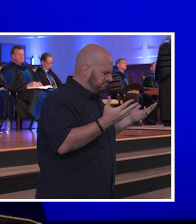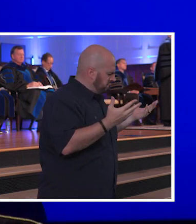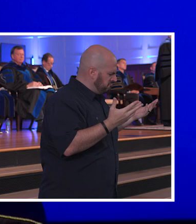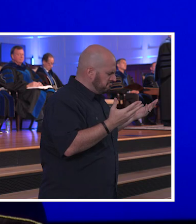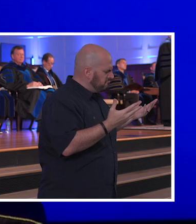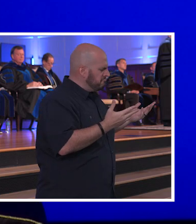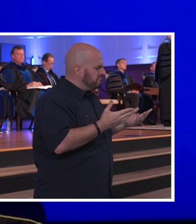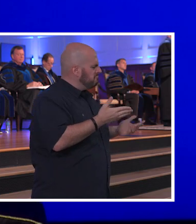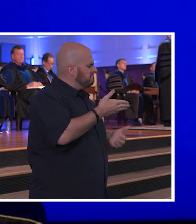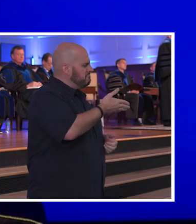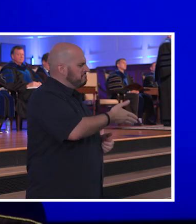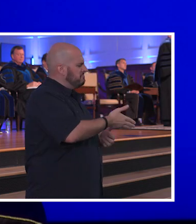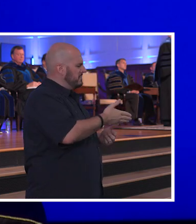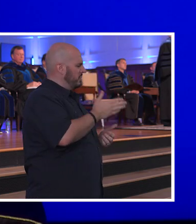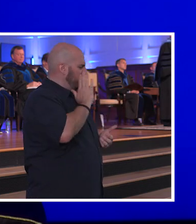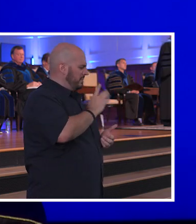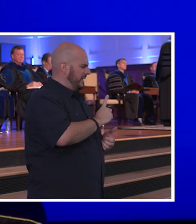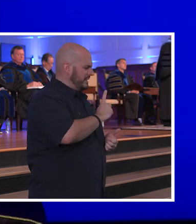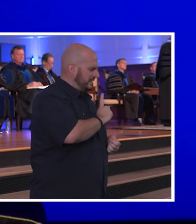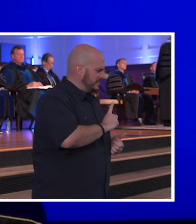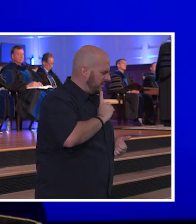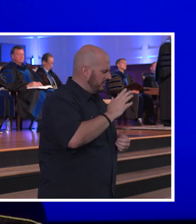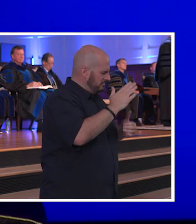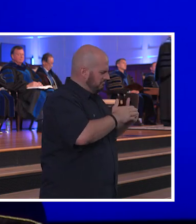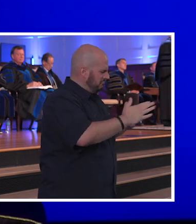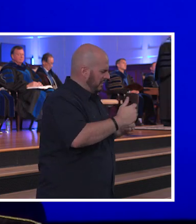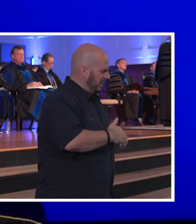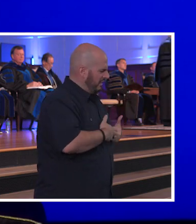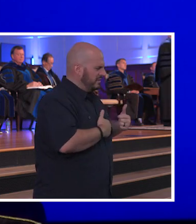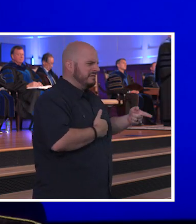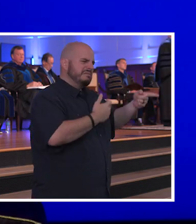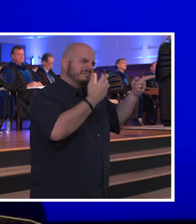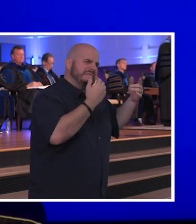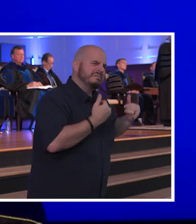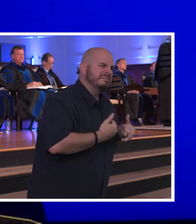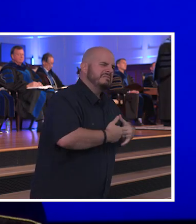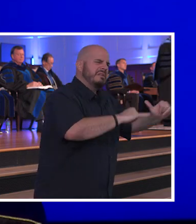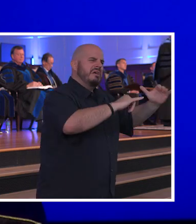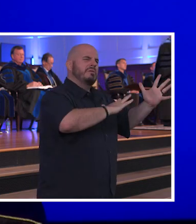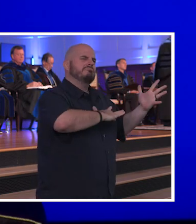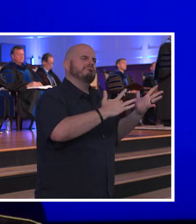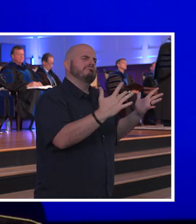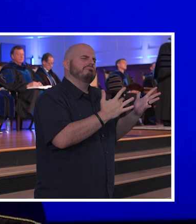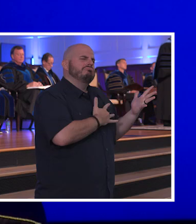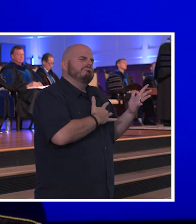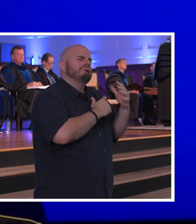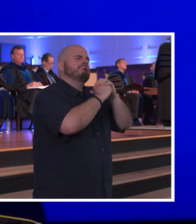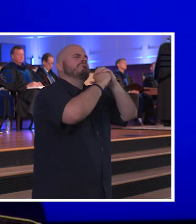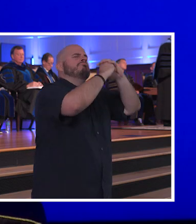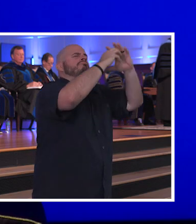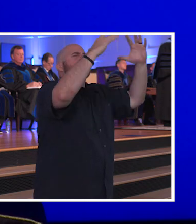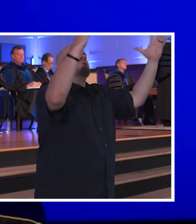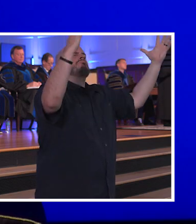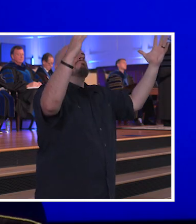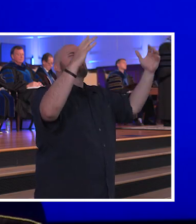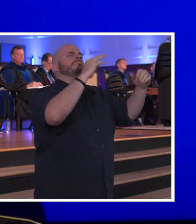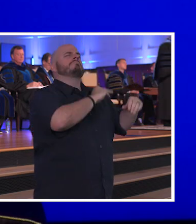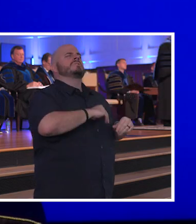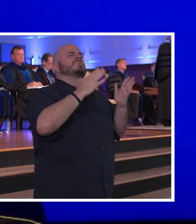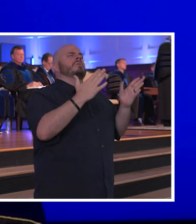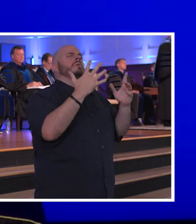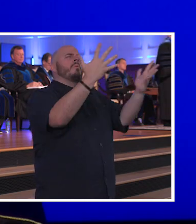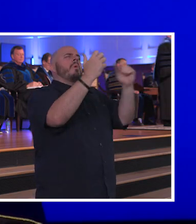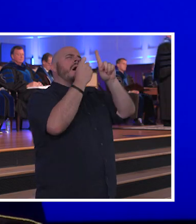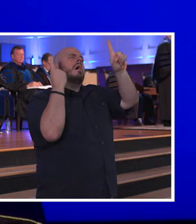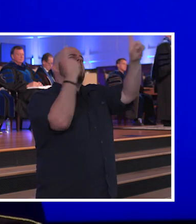be single for all of her life, she still had it in her heart to be a missionary. In fact, this